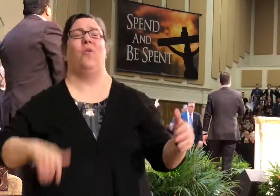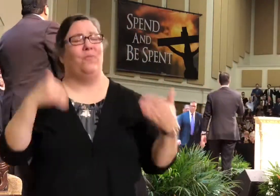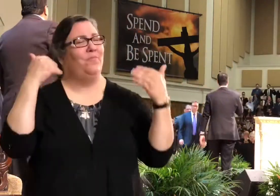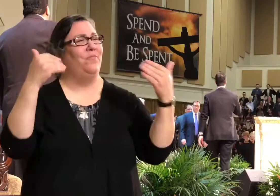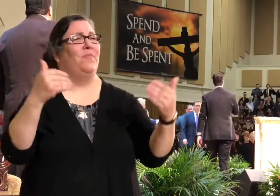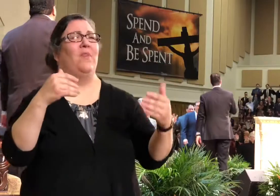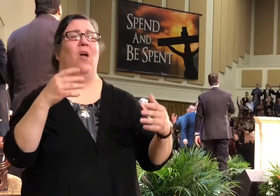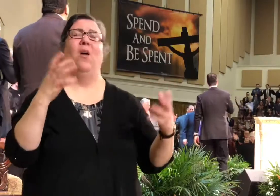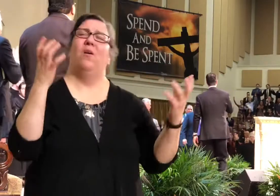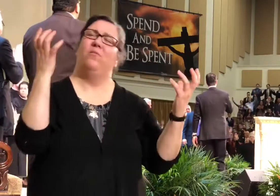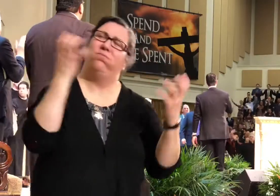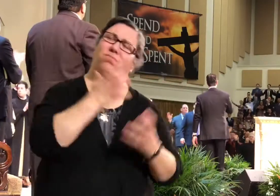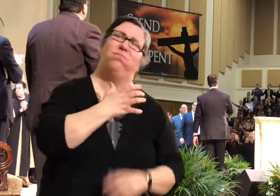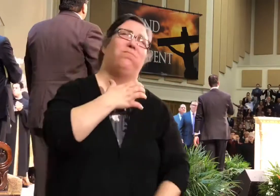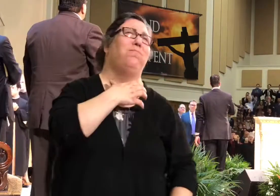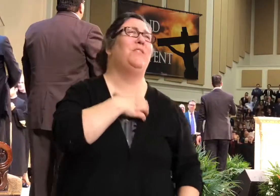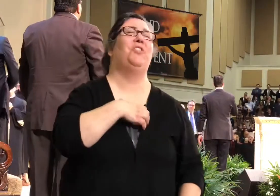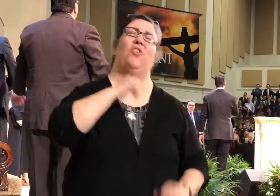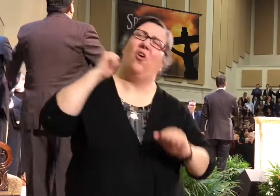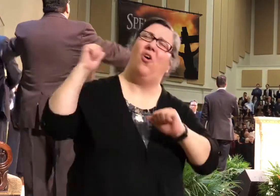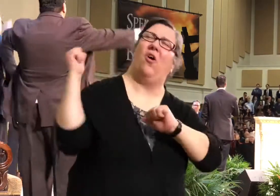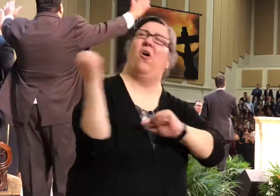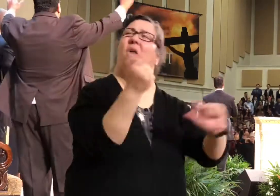I said,